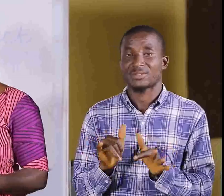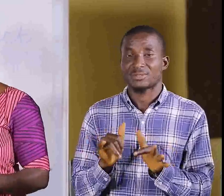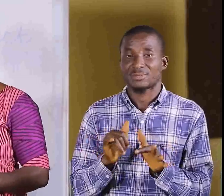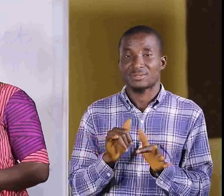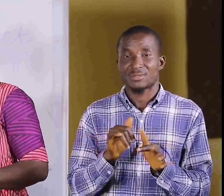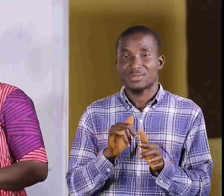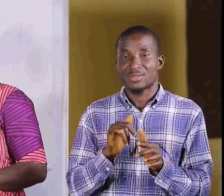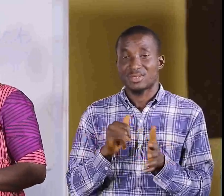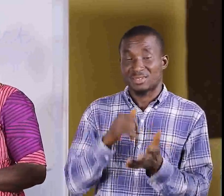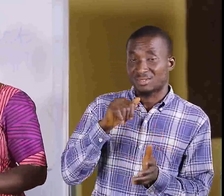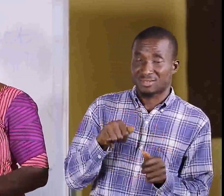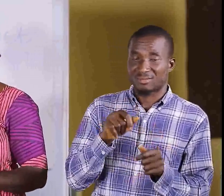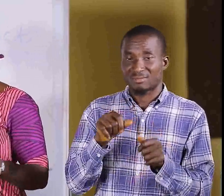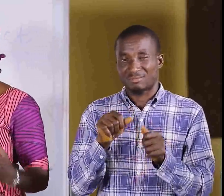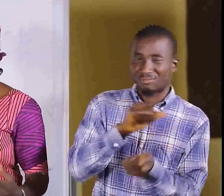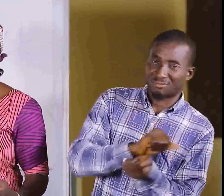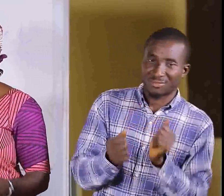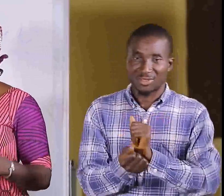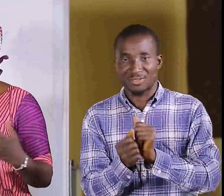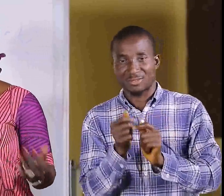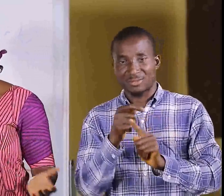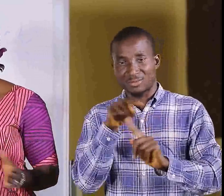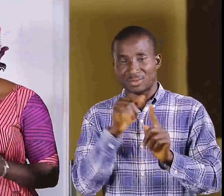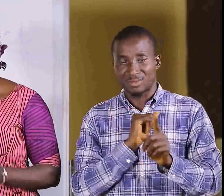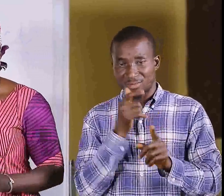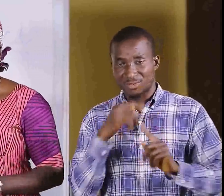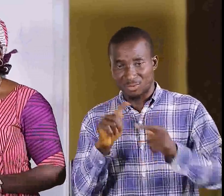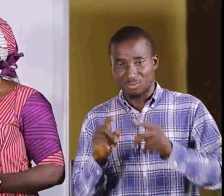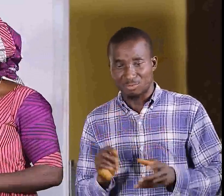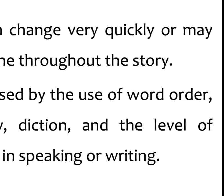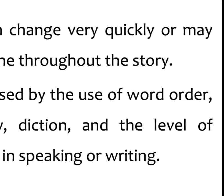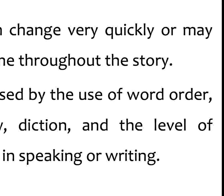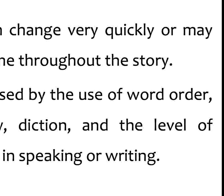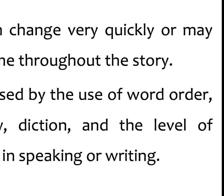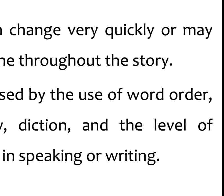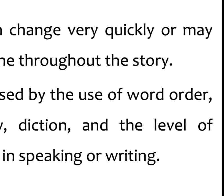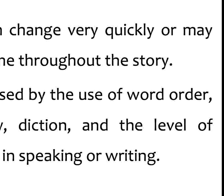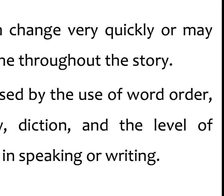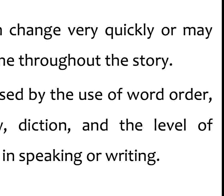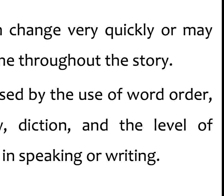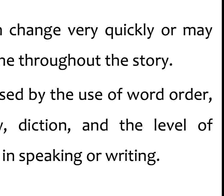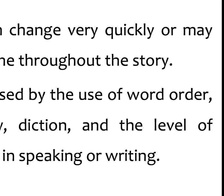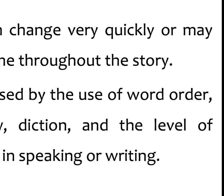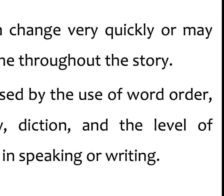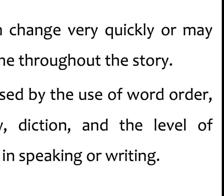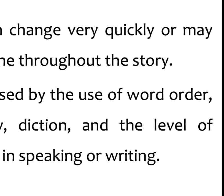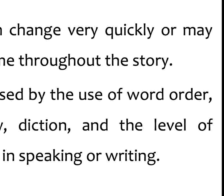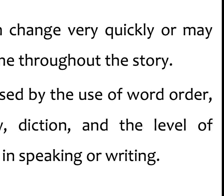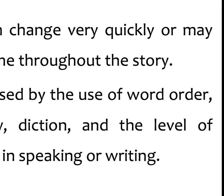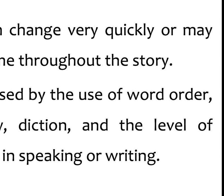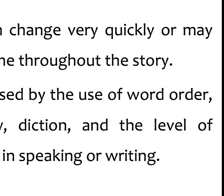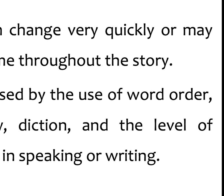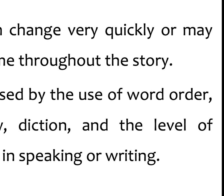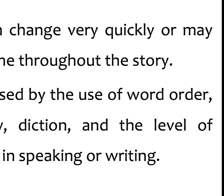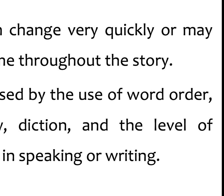I'm persuading, it changes. When I'm trying to put you away, the tone changes. Tone is expressed by the use of